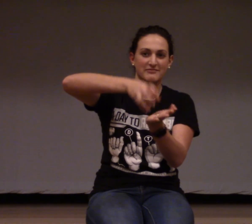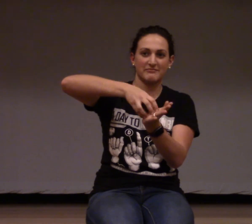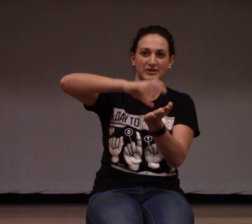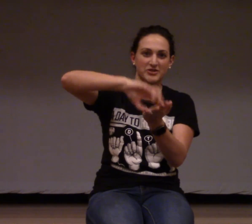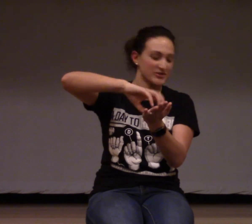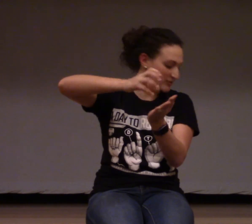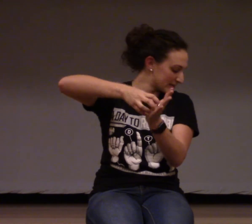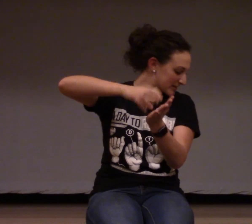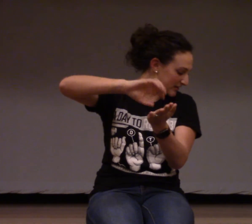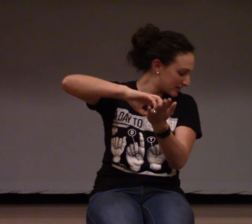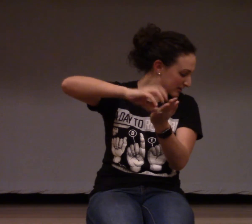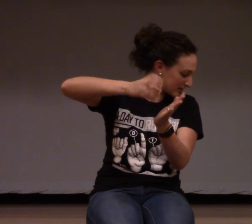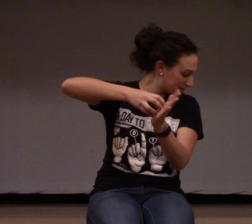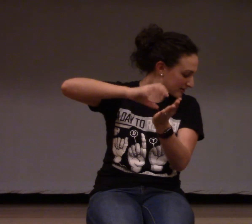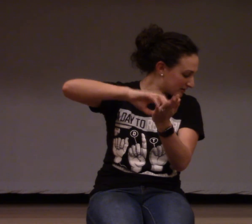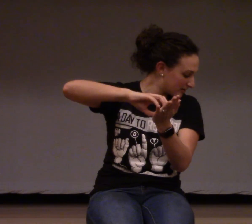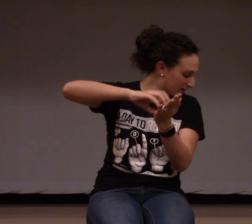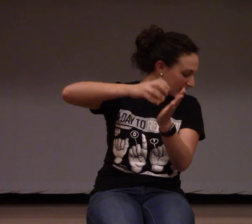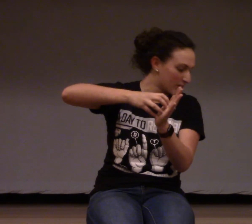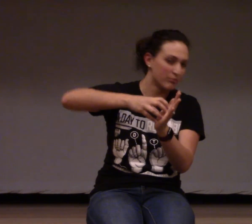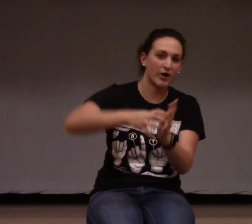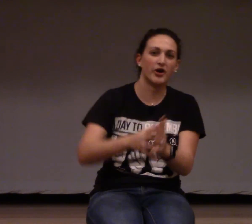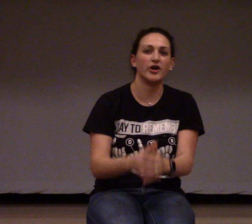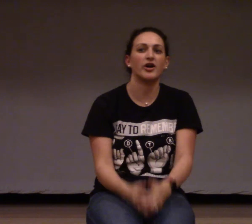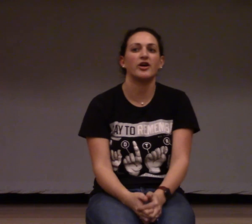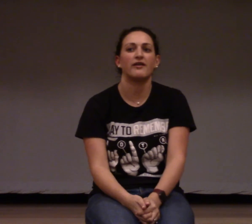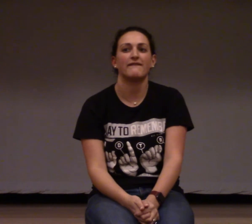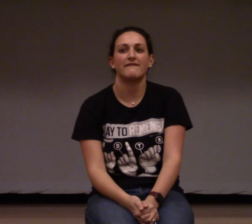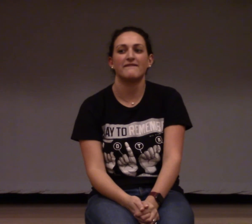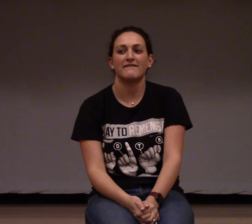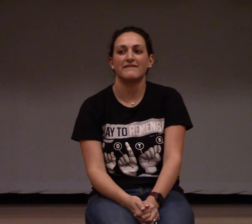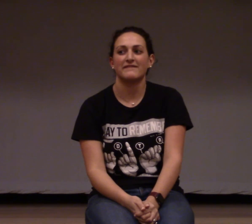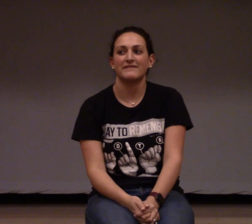Make sure you twist it. Butter.